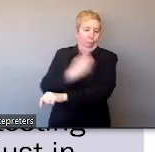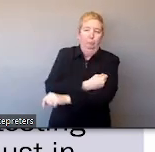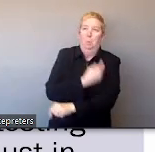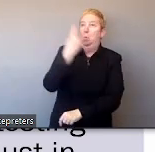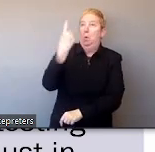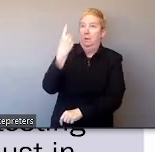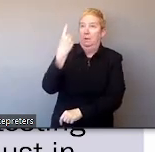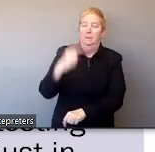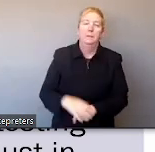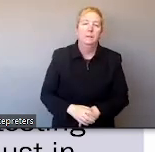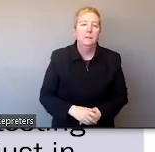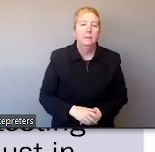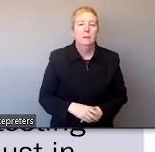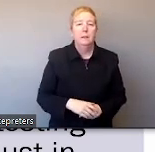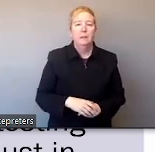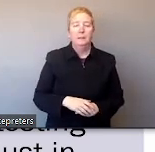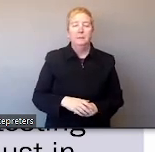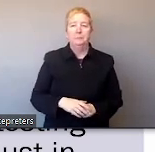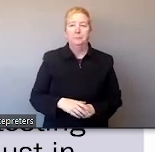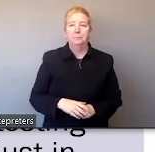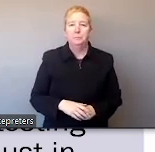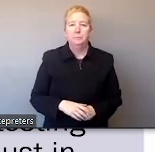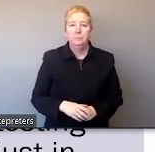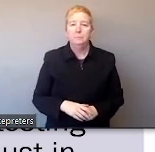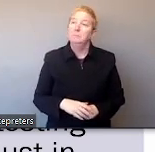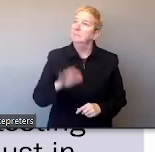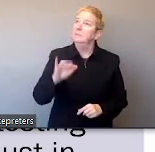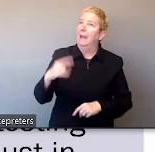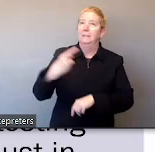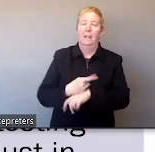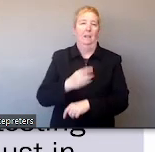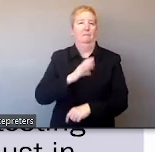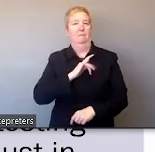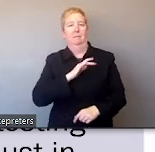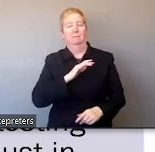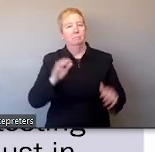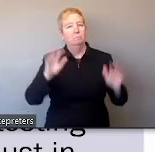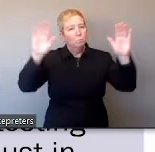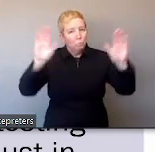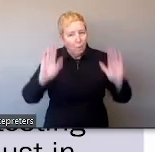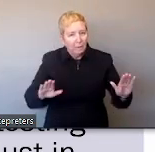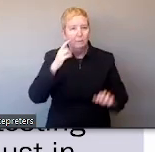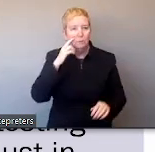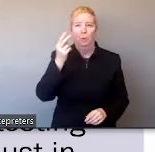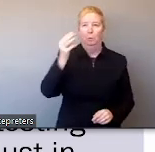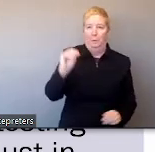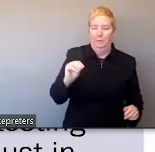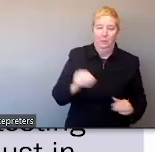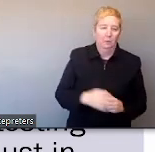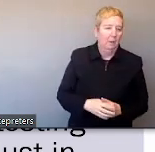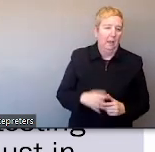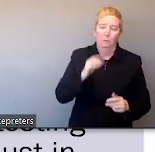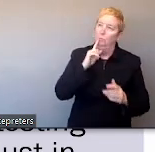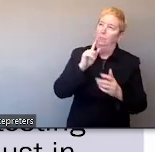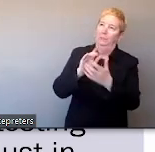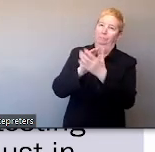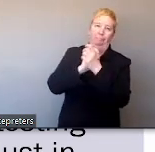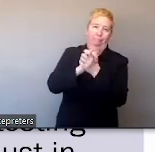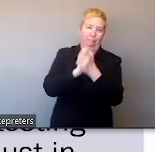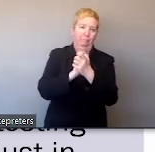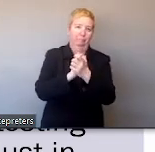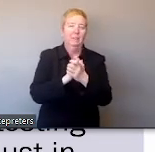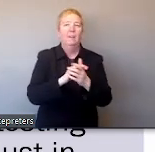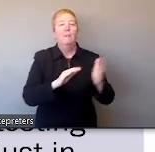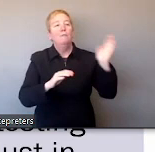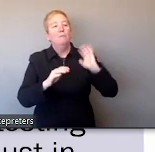shot. And that was a great moment as well for New Mexicans. And kudos to former Secretary